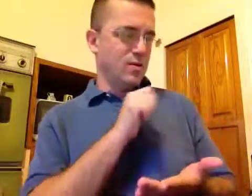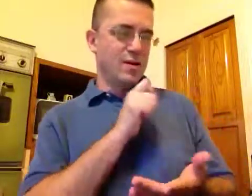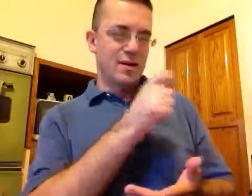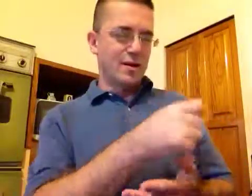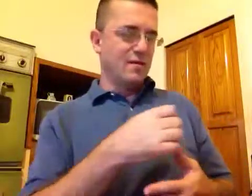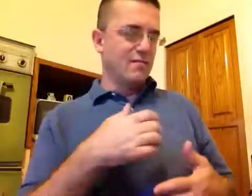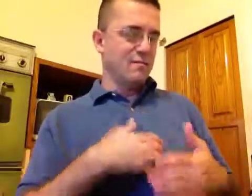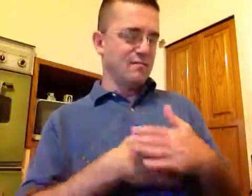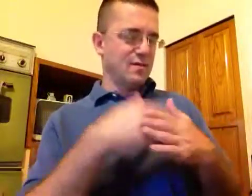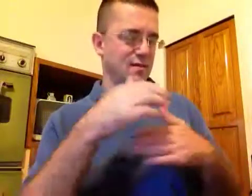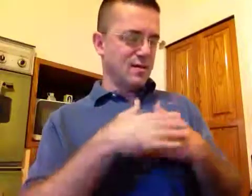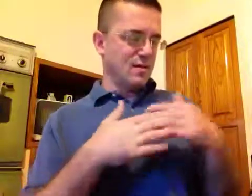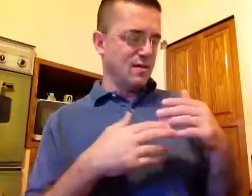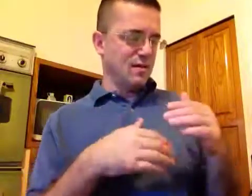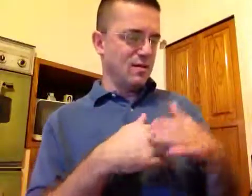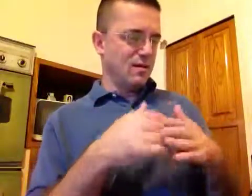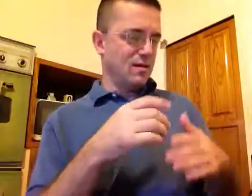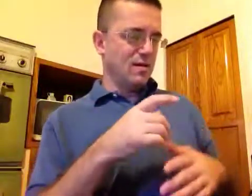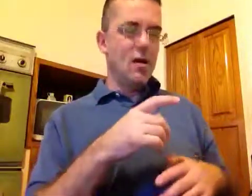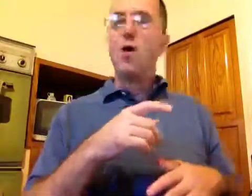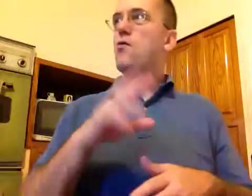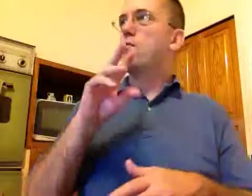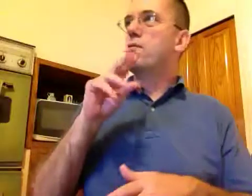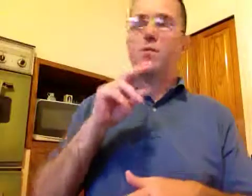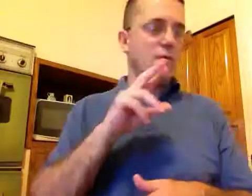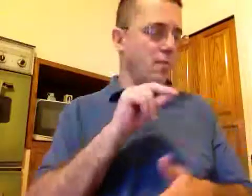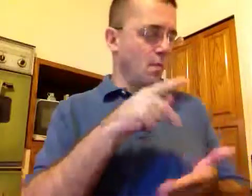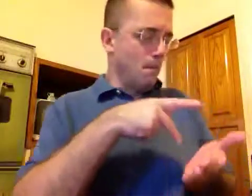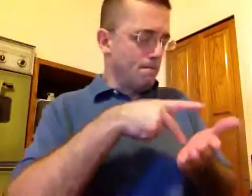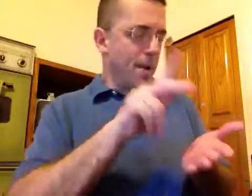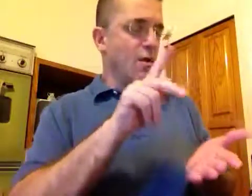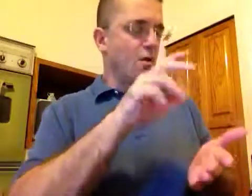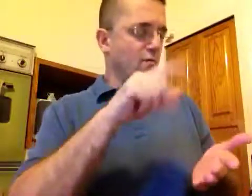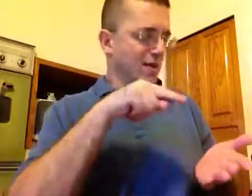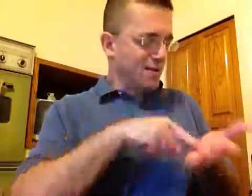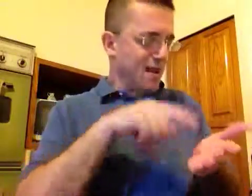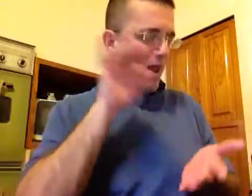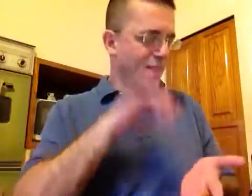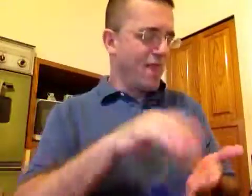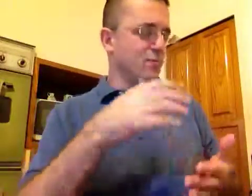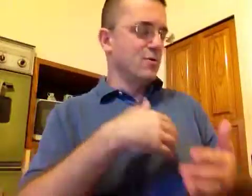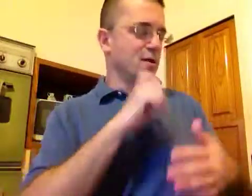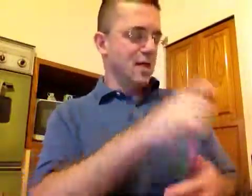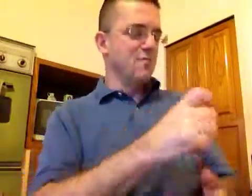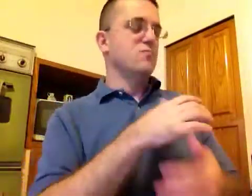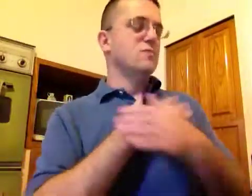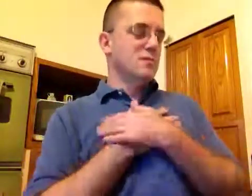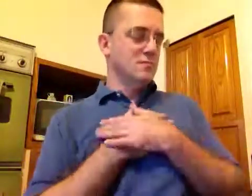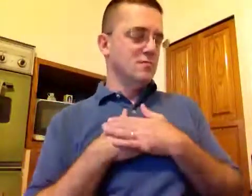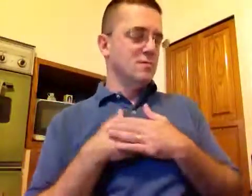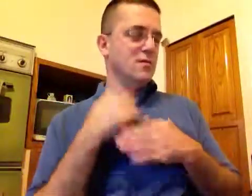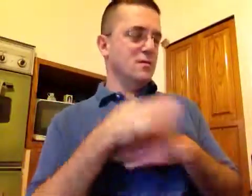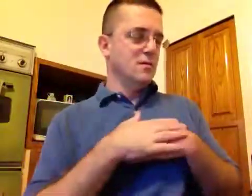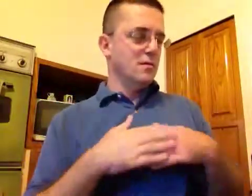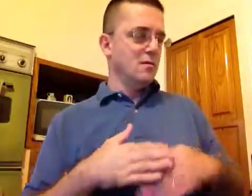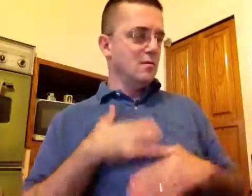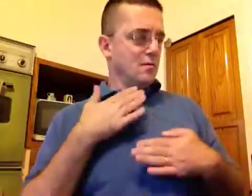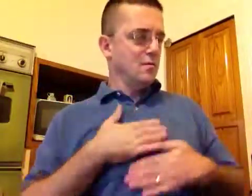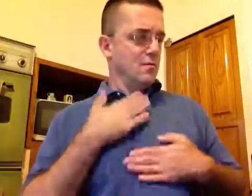the debt gave you the satisfaction. Right, exactly. Paying off. But you could have paid off the debt without the credit card. Not